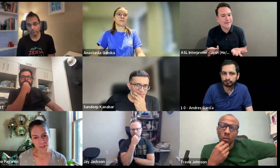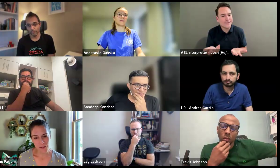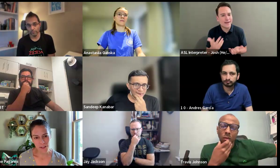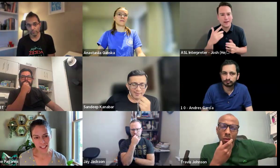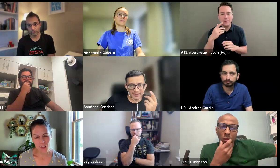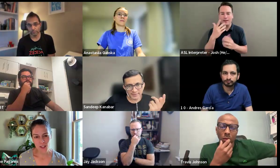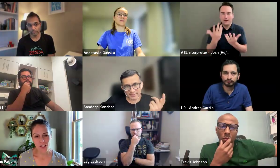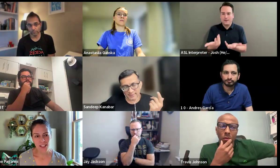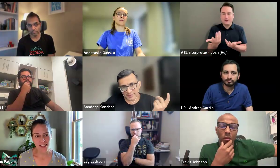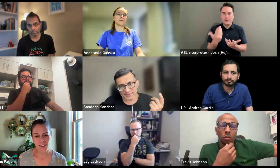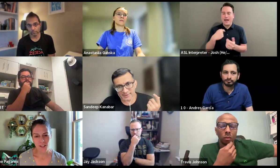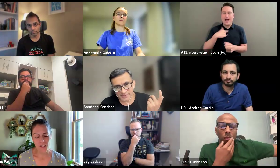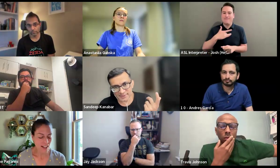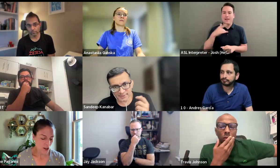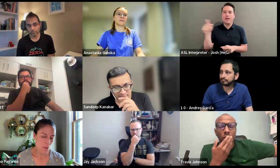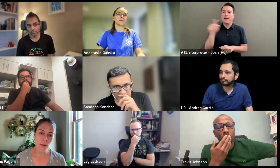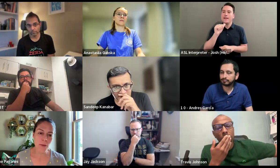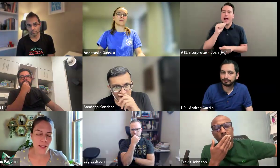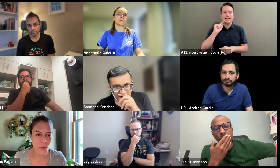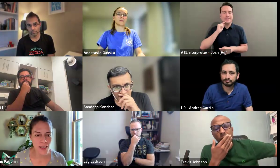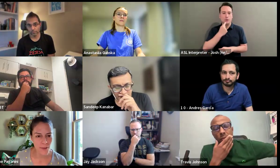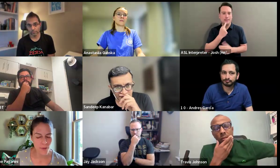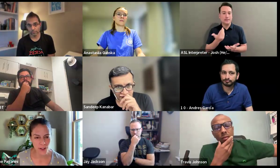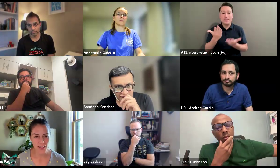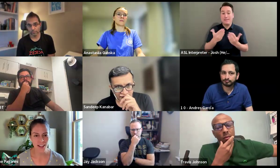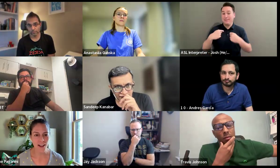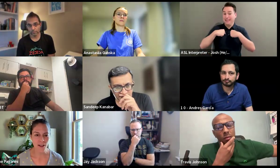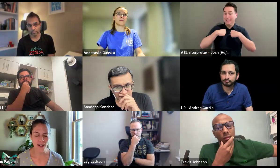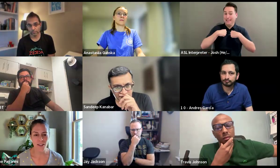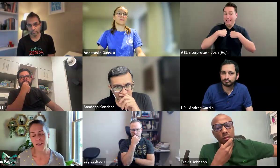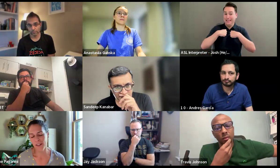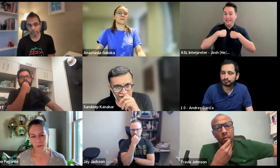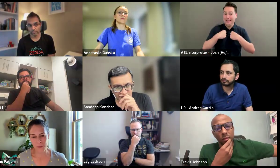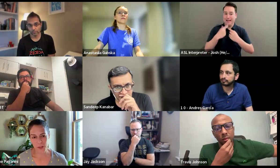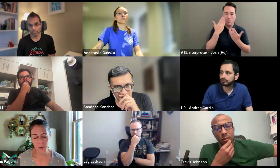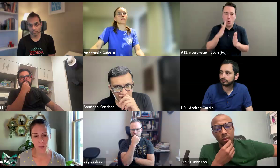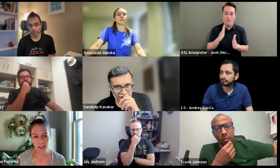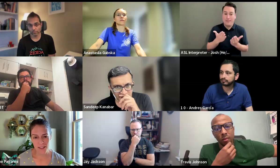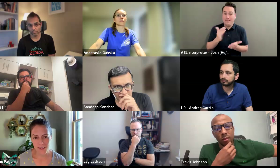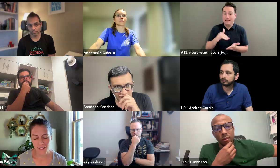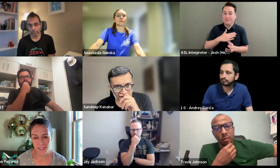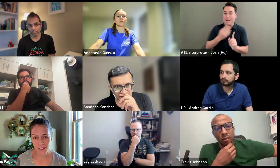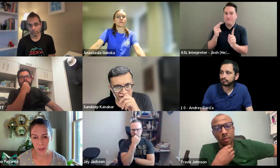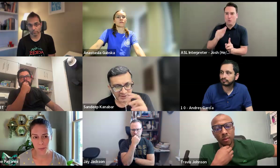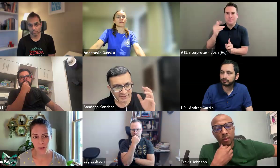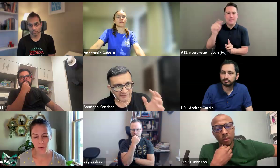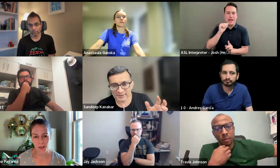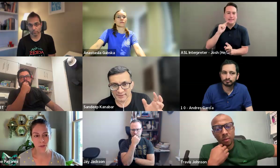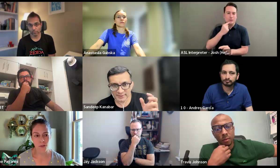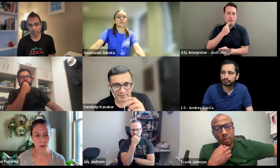I feel like I it's mean, just not taken serious. I don't know, but maybe it's me. I'm very now I don't know. So maybe there are this people who living, are